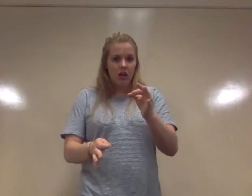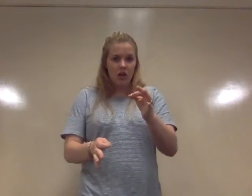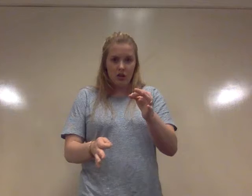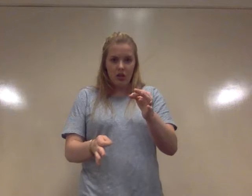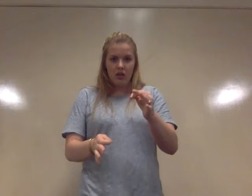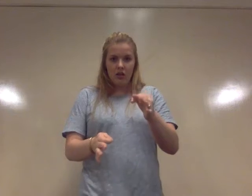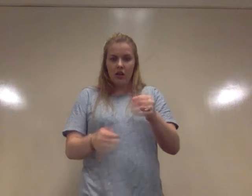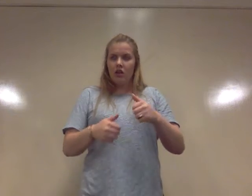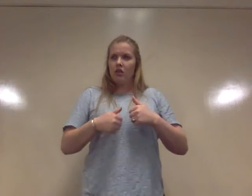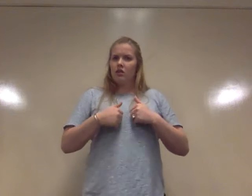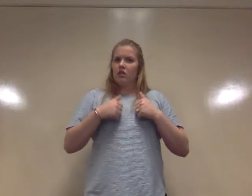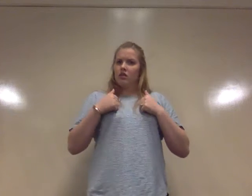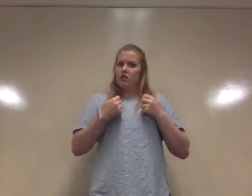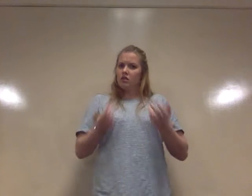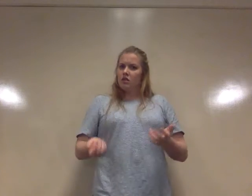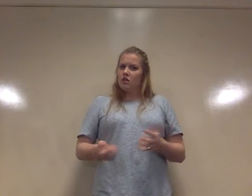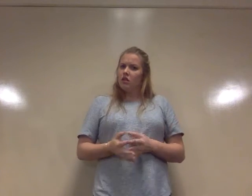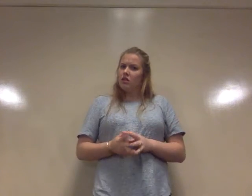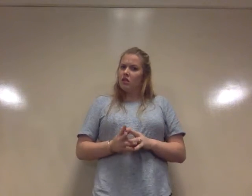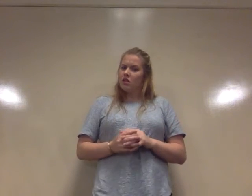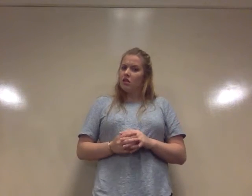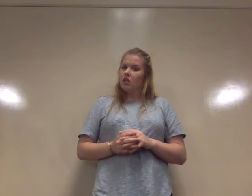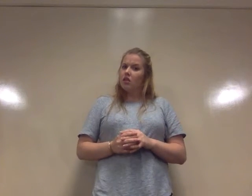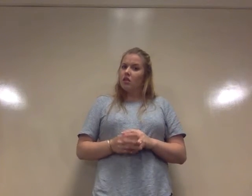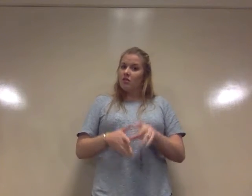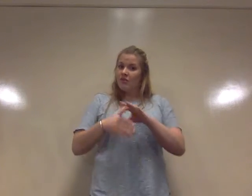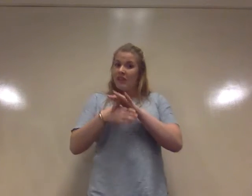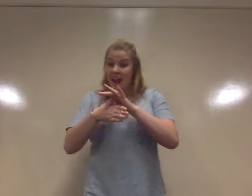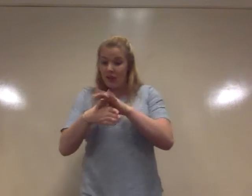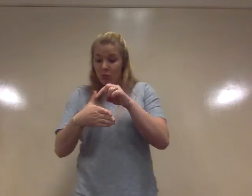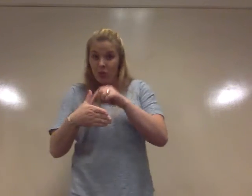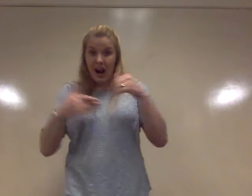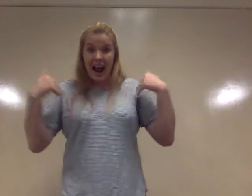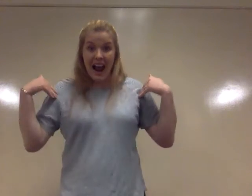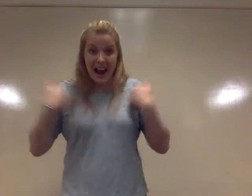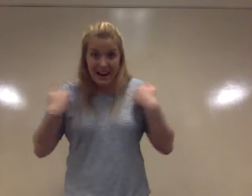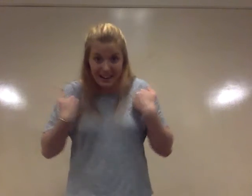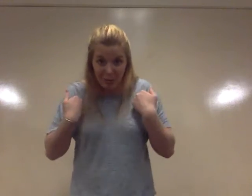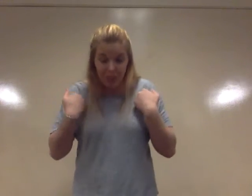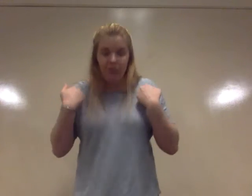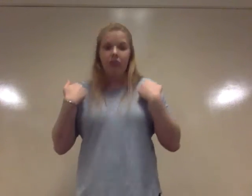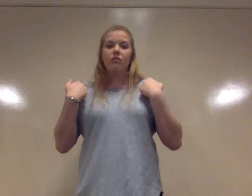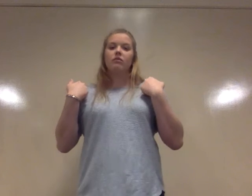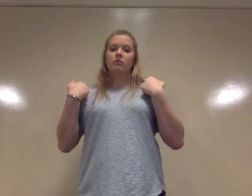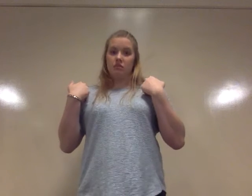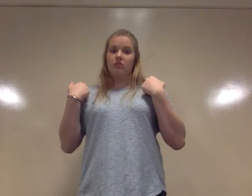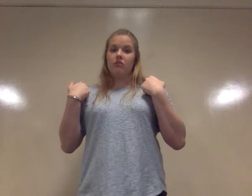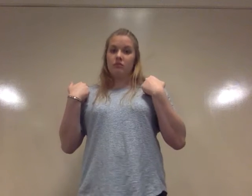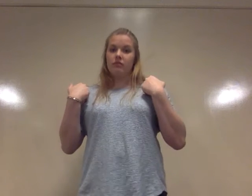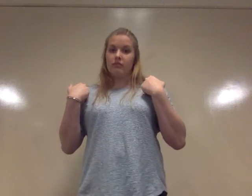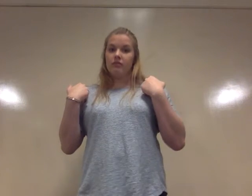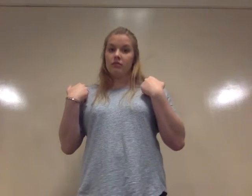life. Because we learned that animal protein was really good in turning on cancer.